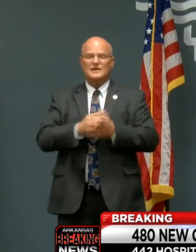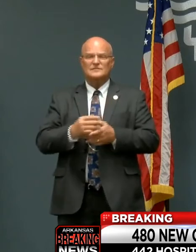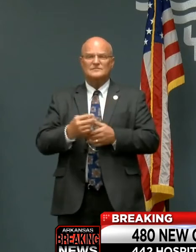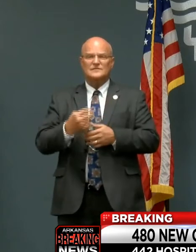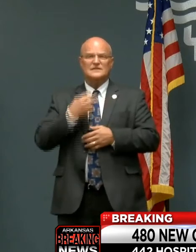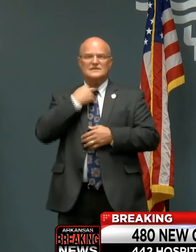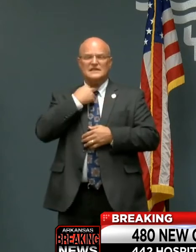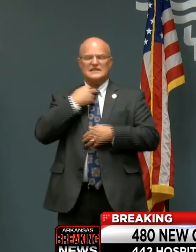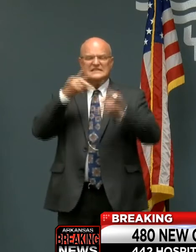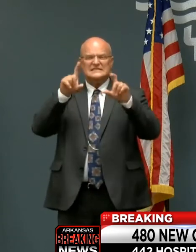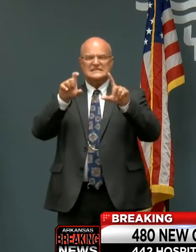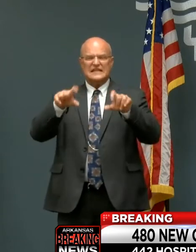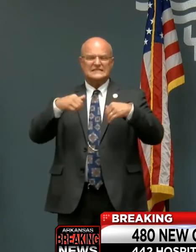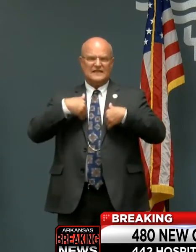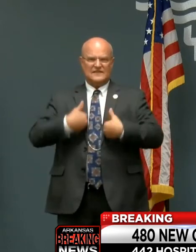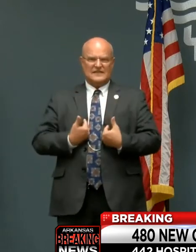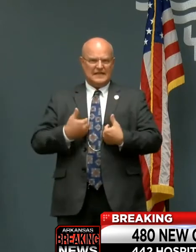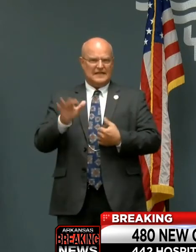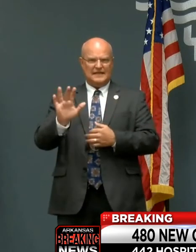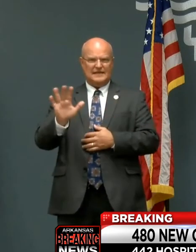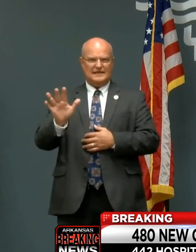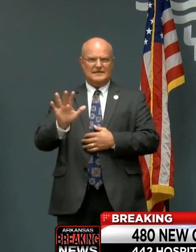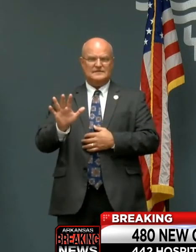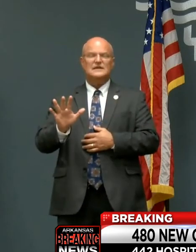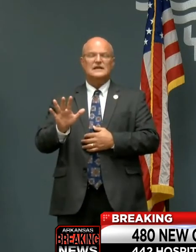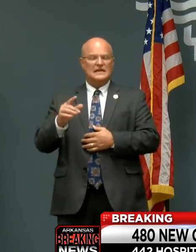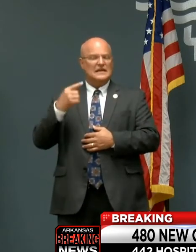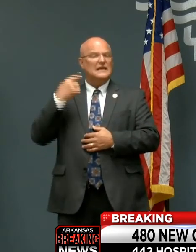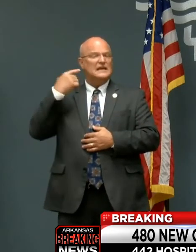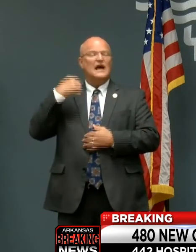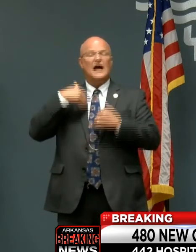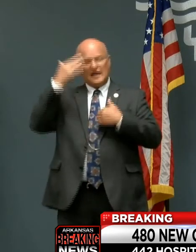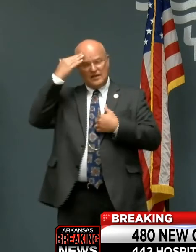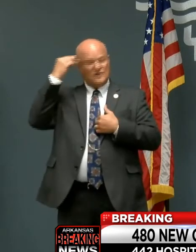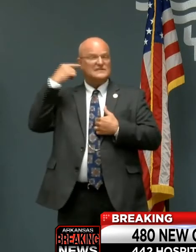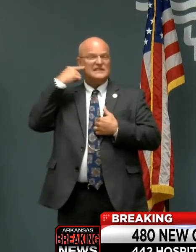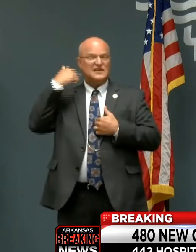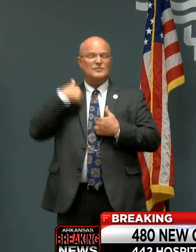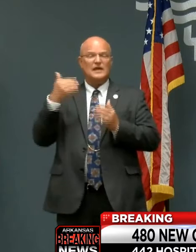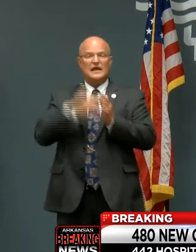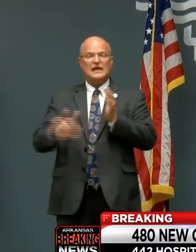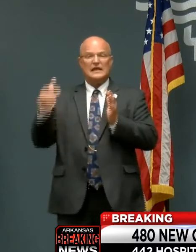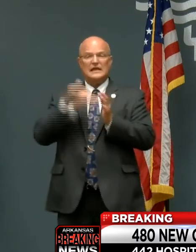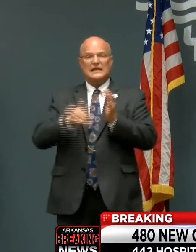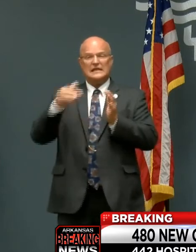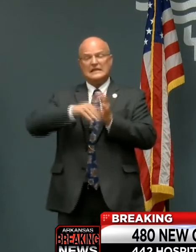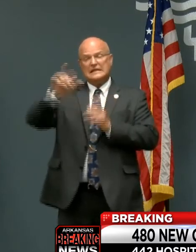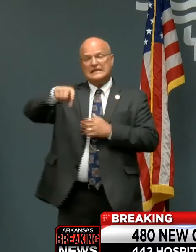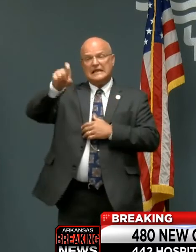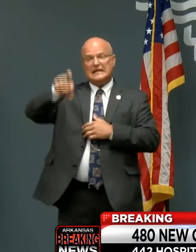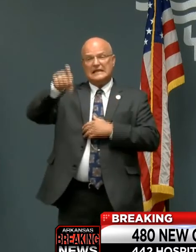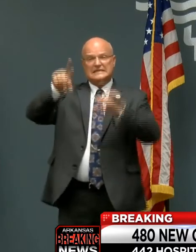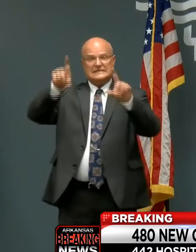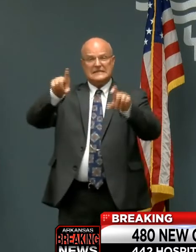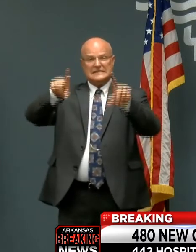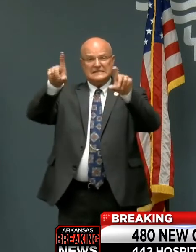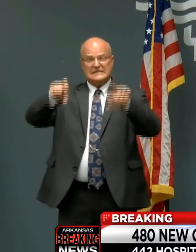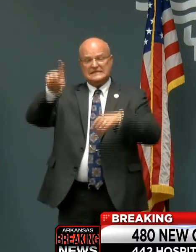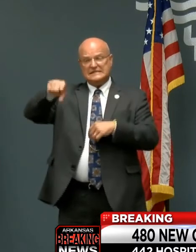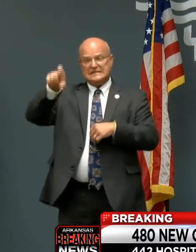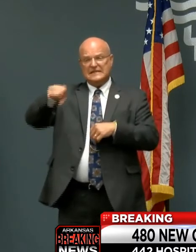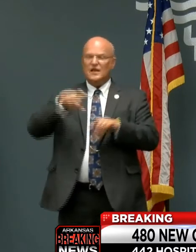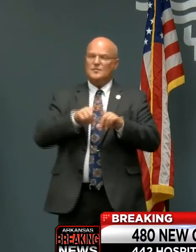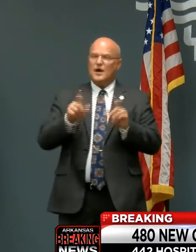fatigue. It is tiresome to hear me over and over again to say we need testing, but without those